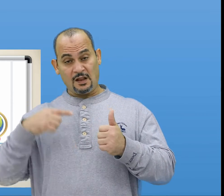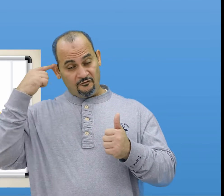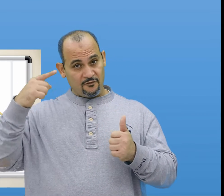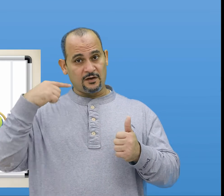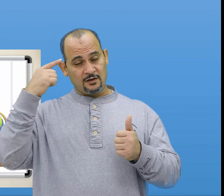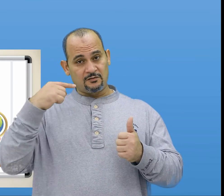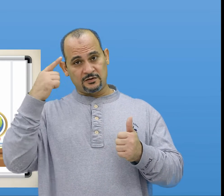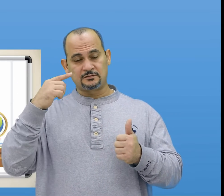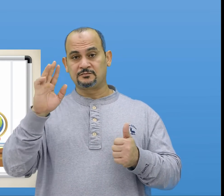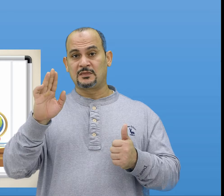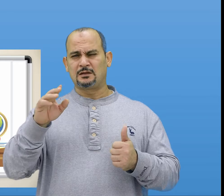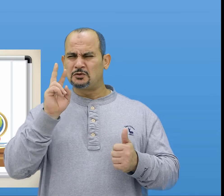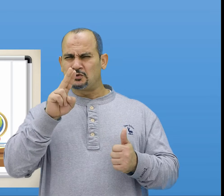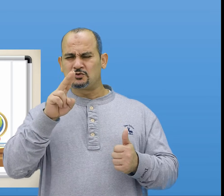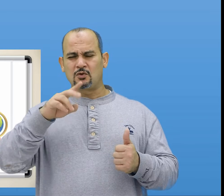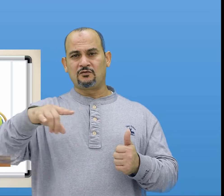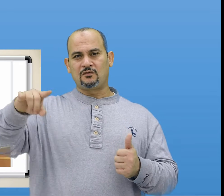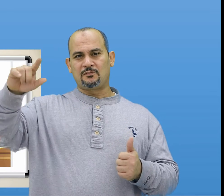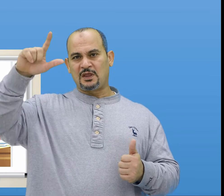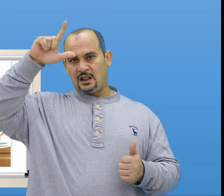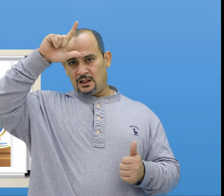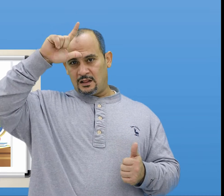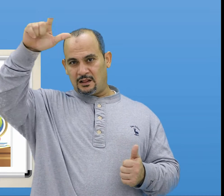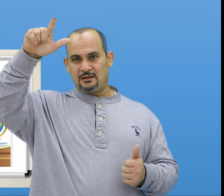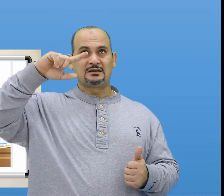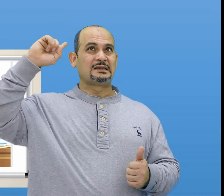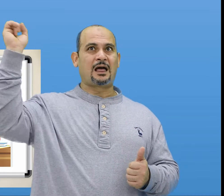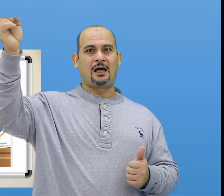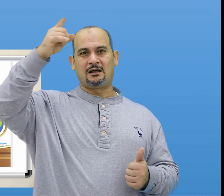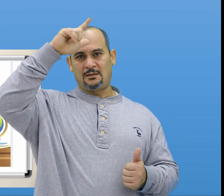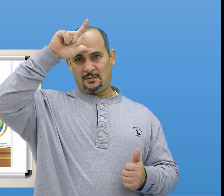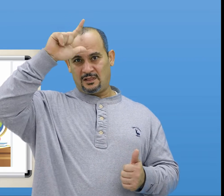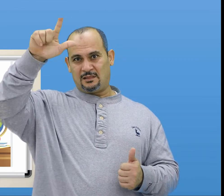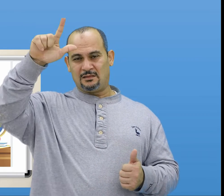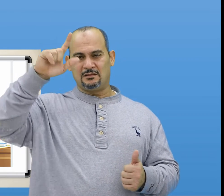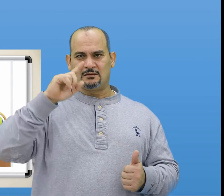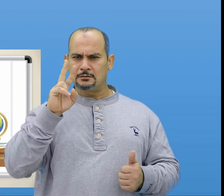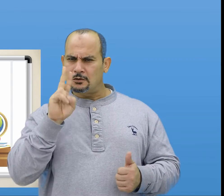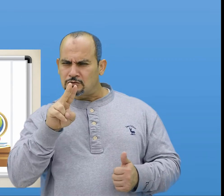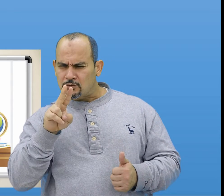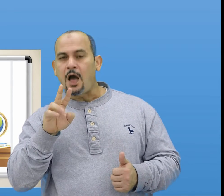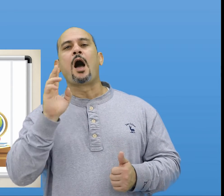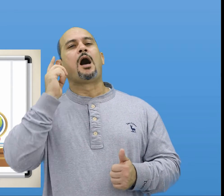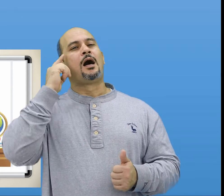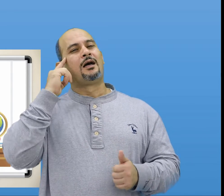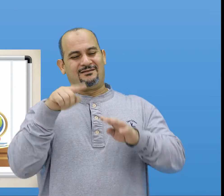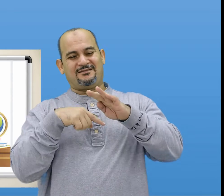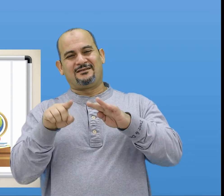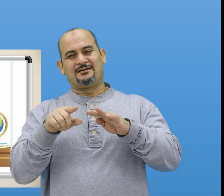more words to go through. So try to guess the meaning of this word or this picture. What does it represent?